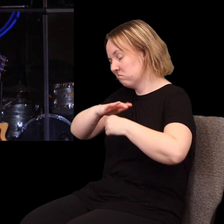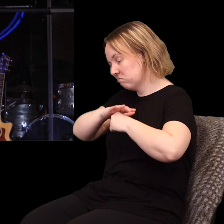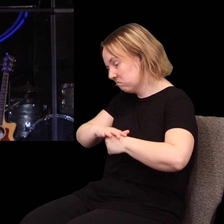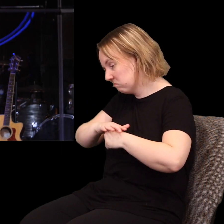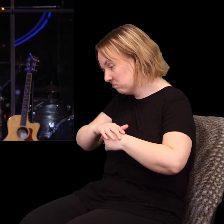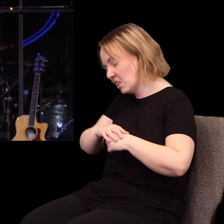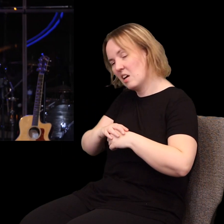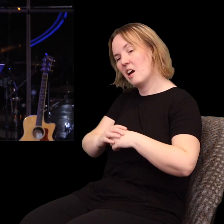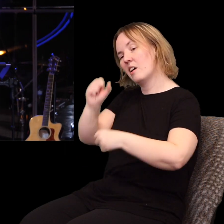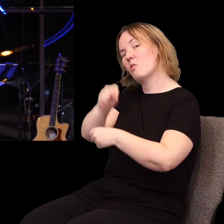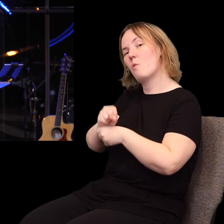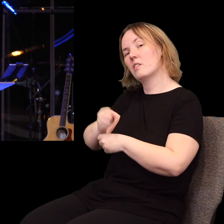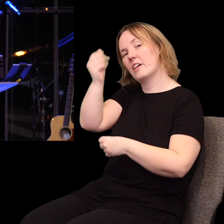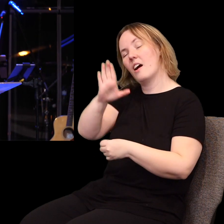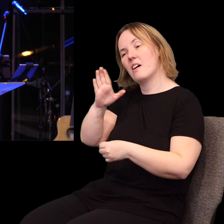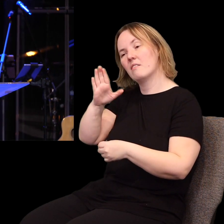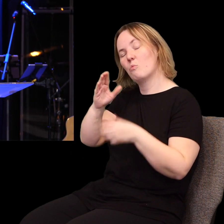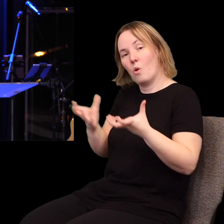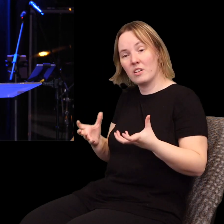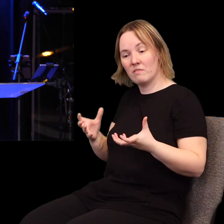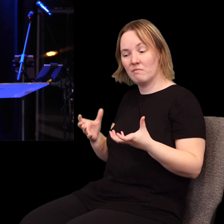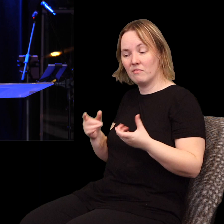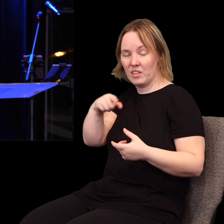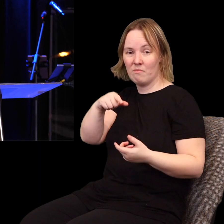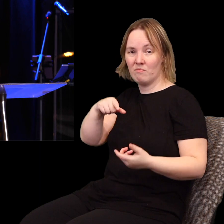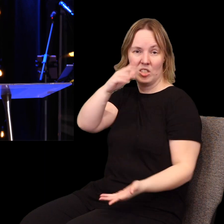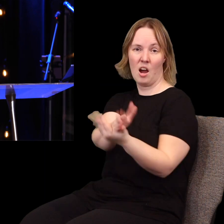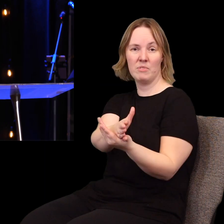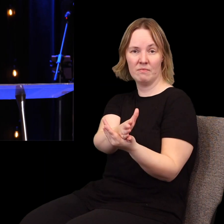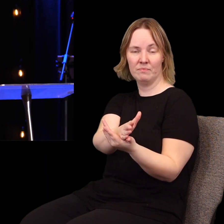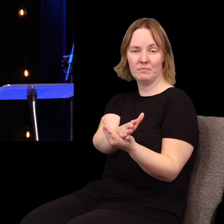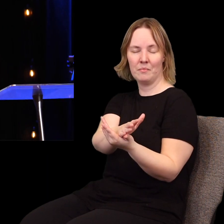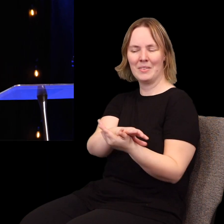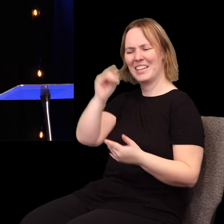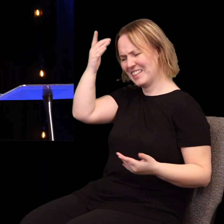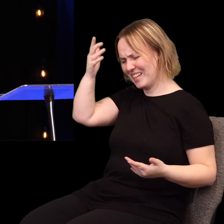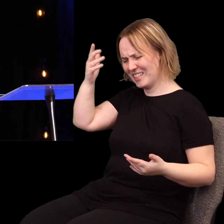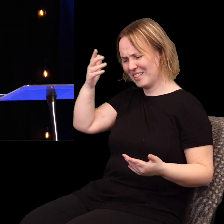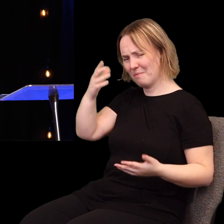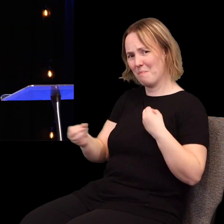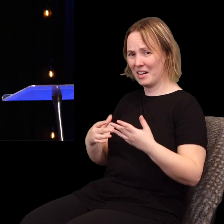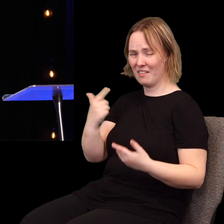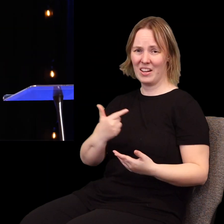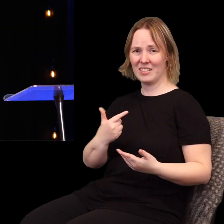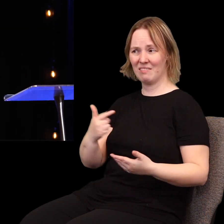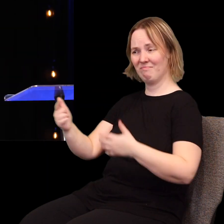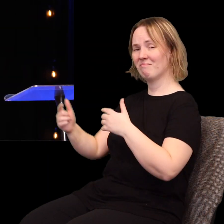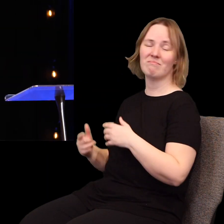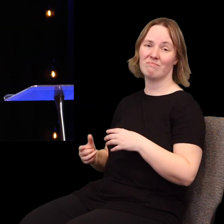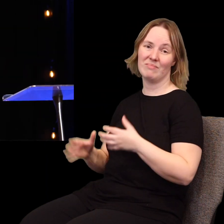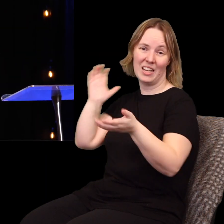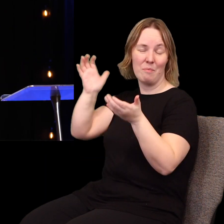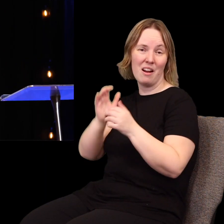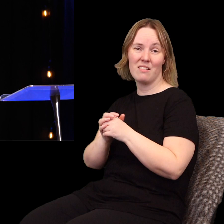discouraged, and the work that God had intended for them came to a grinding halt. And you know, I really think that's something that most of us this morning can relate